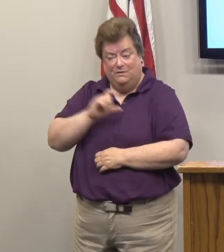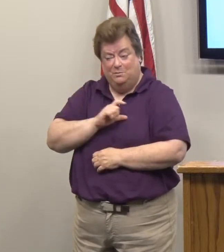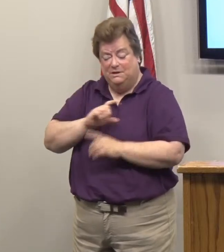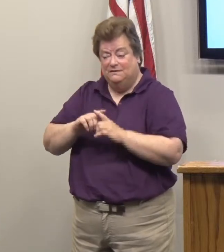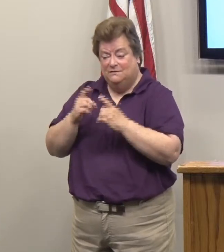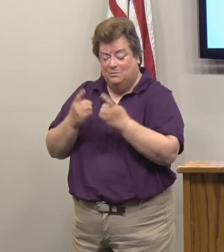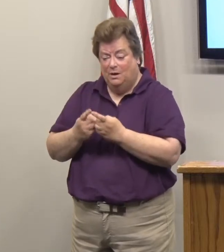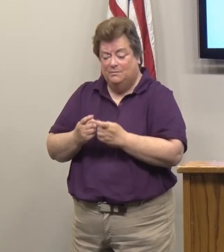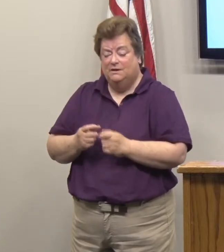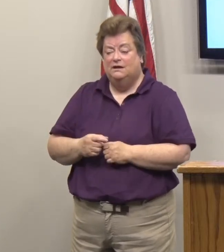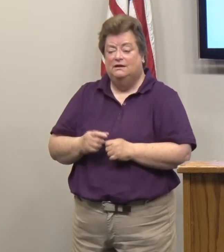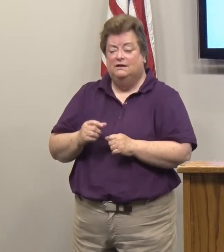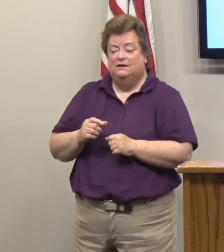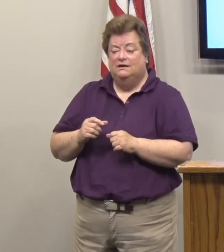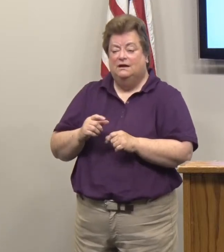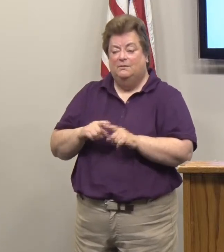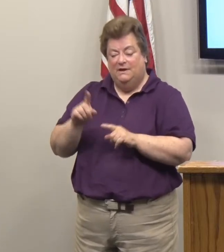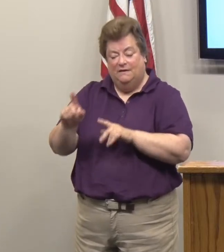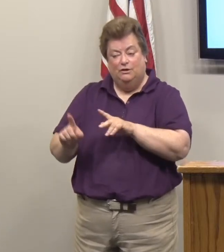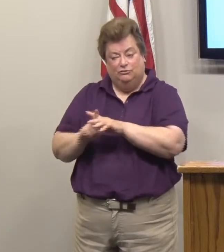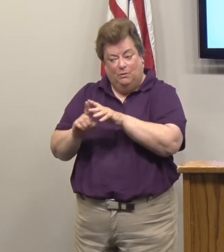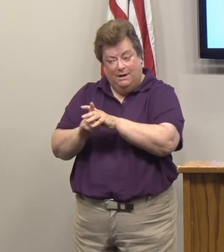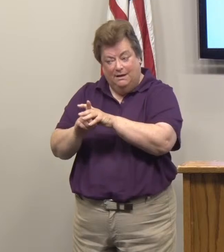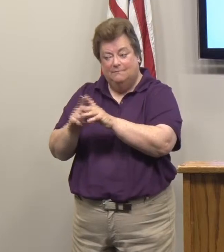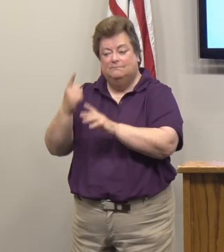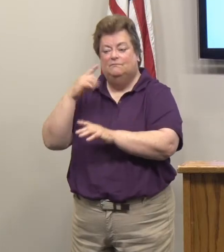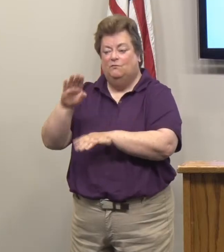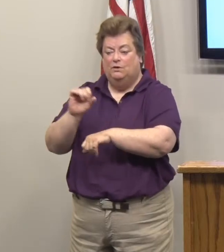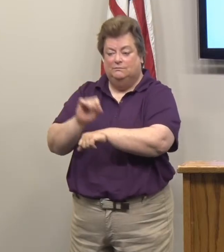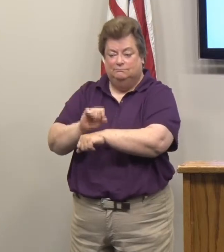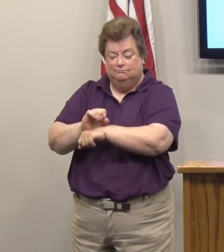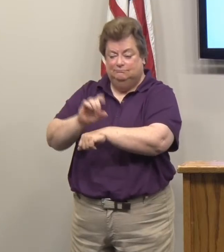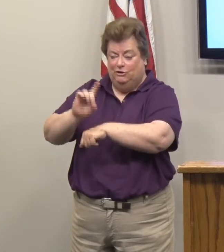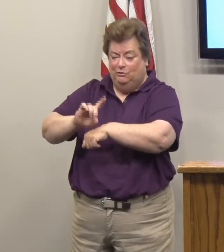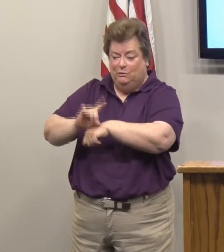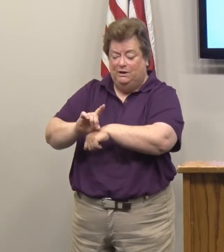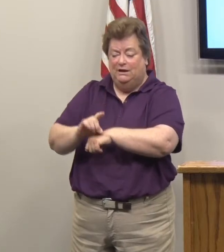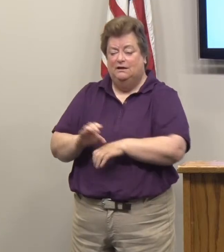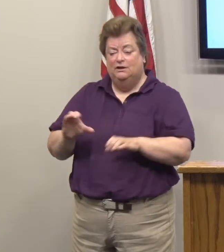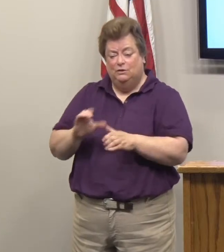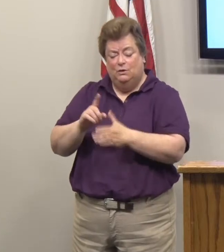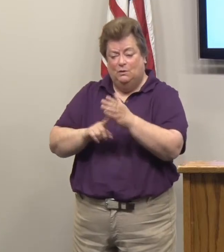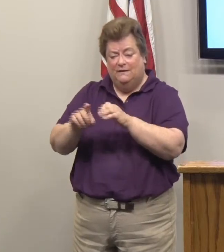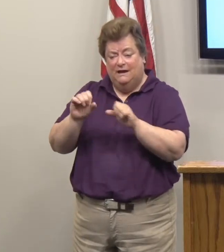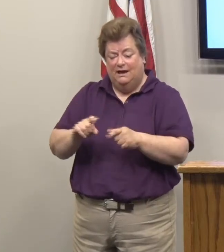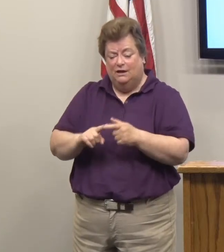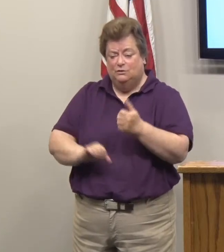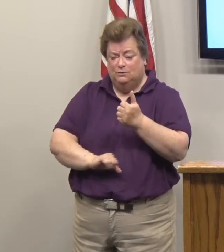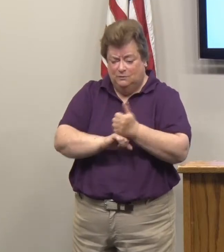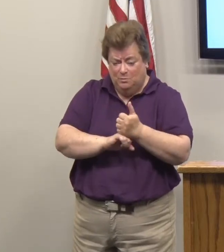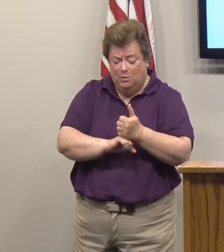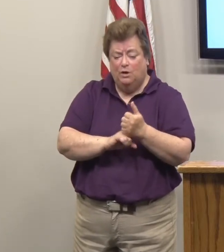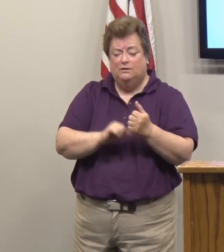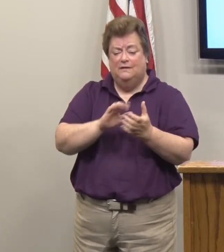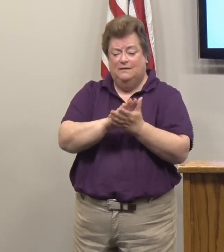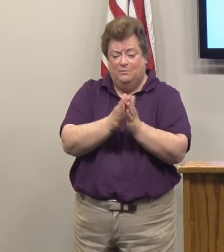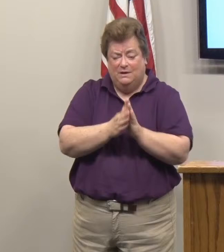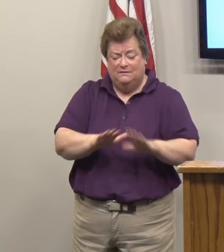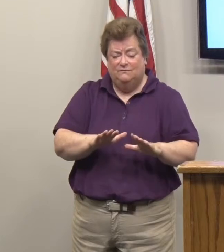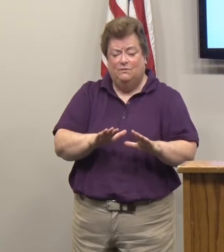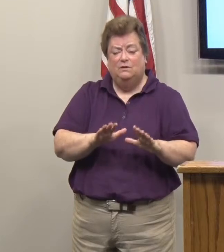for boots on the ground. But this is a very challenging